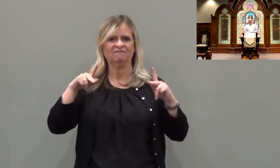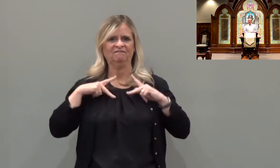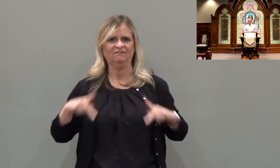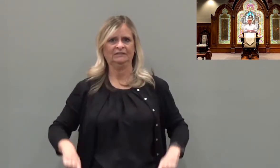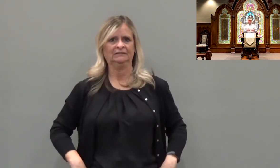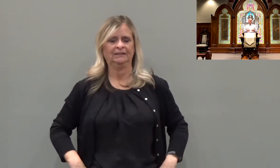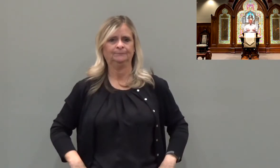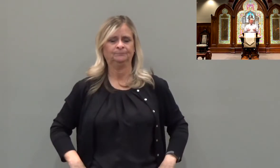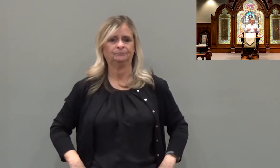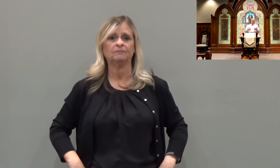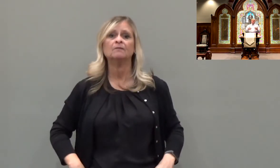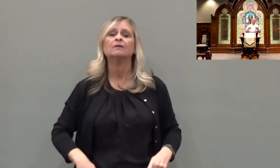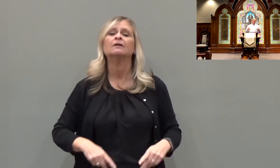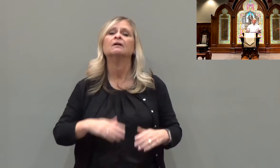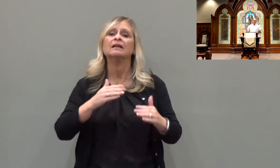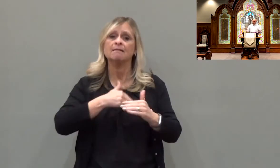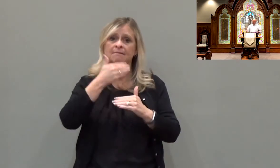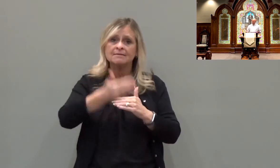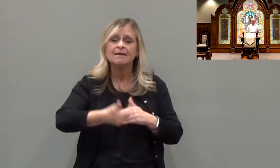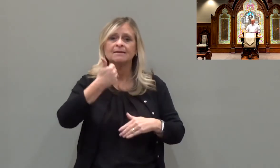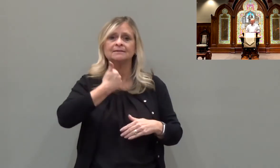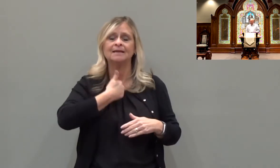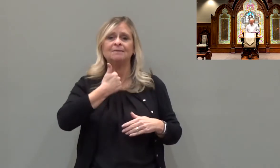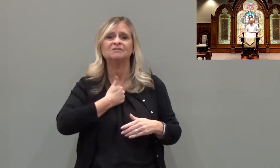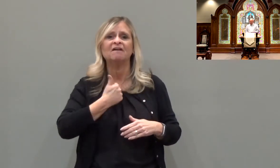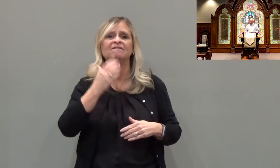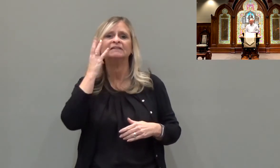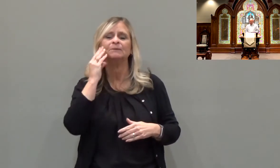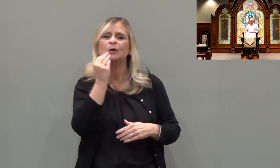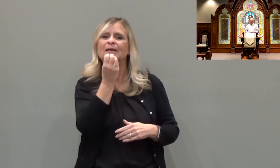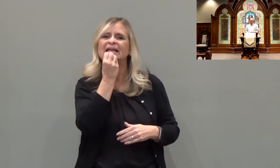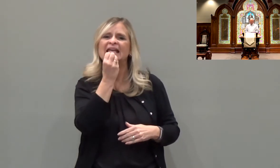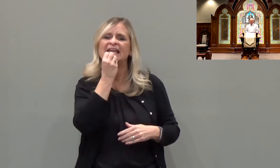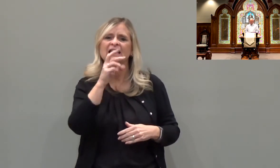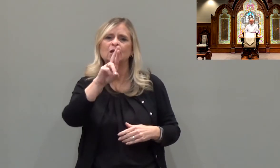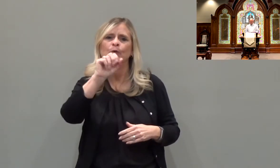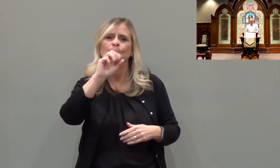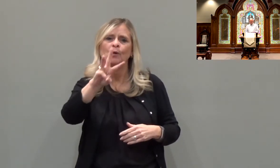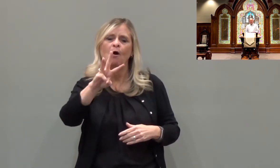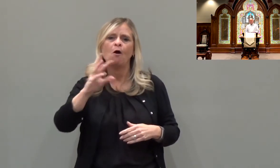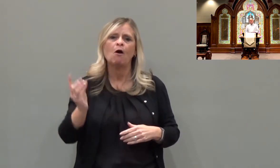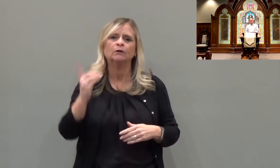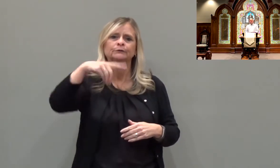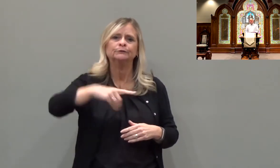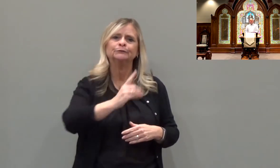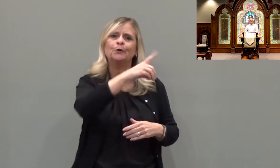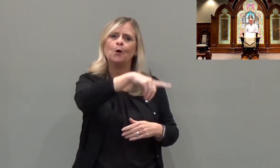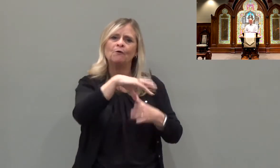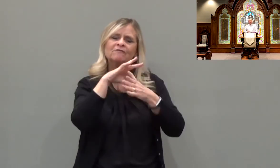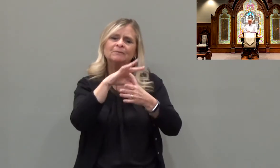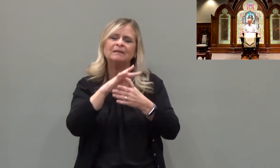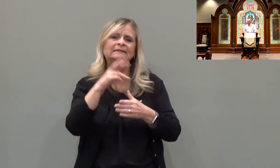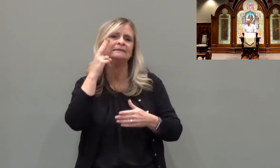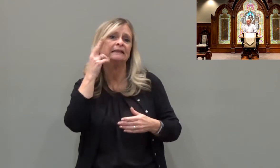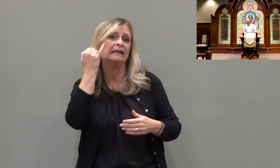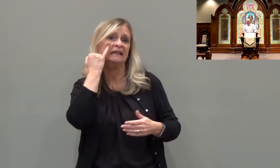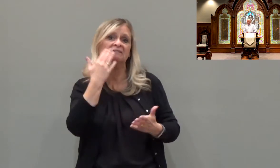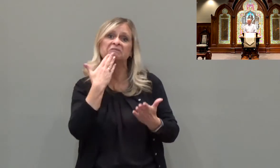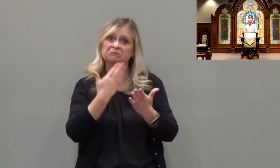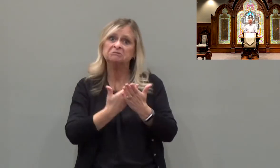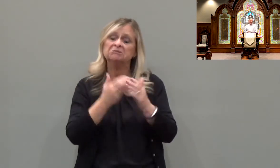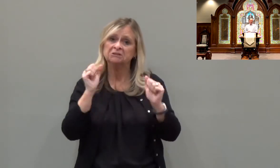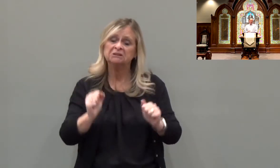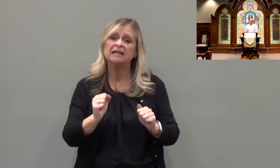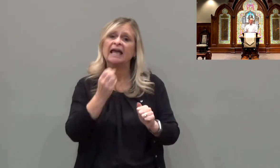then experimented on eating raw dolphin meat to determine its usefulness as an energy